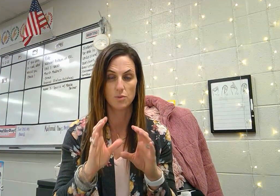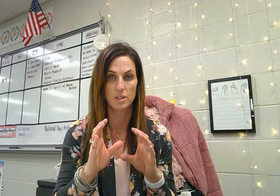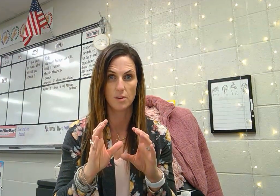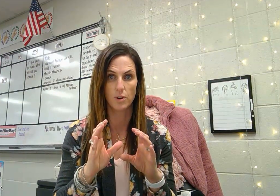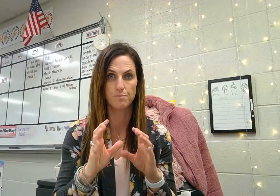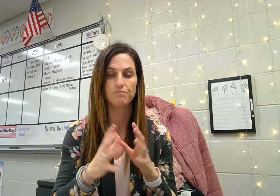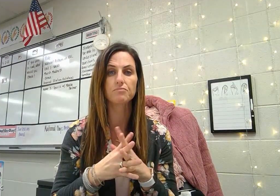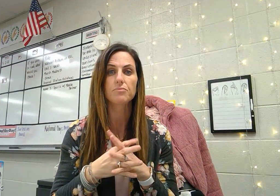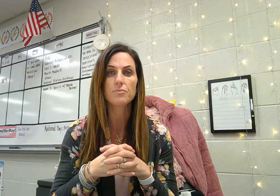with someone.